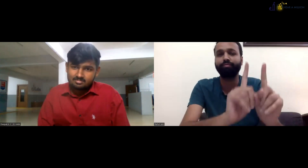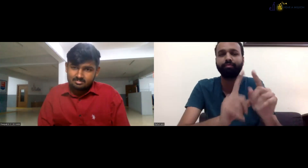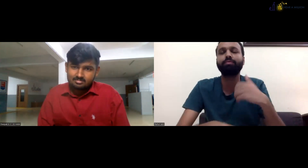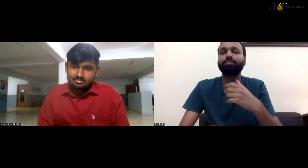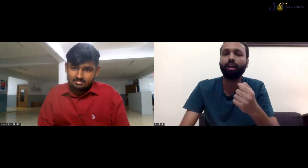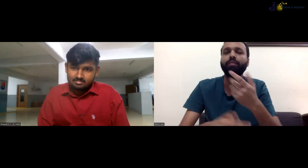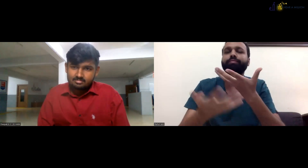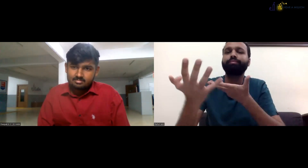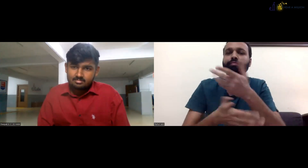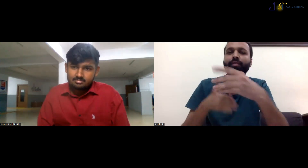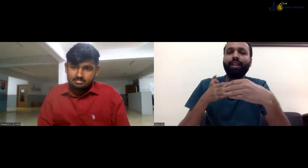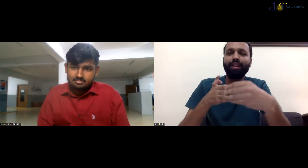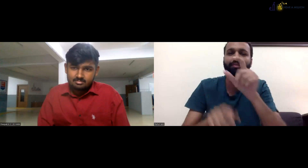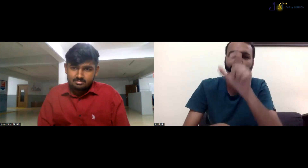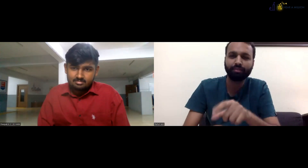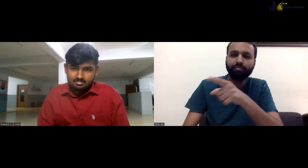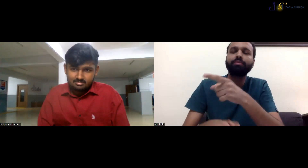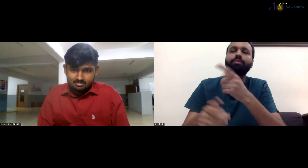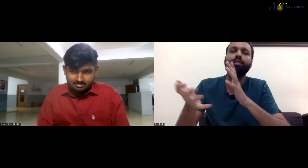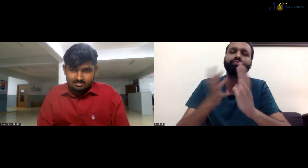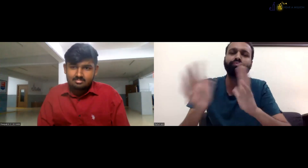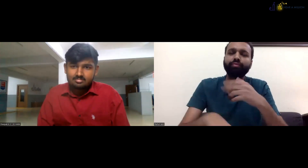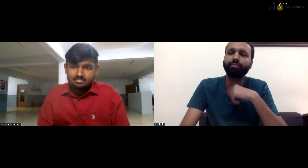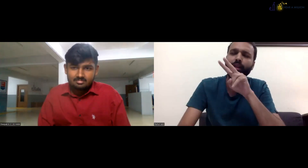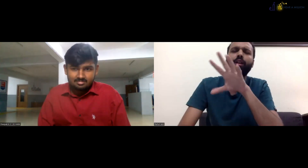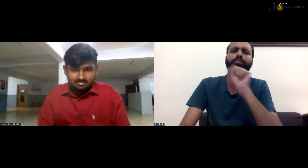to Gallaudet University, gave me a tour.